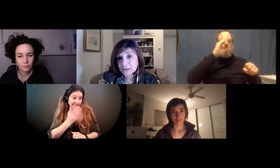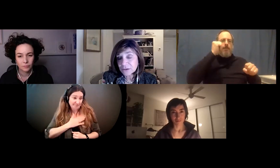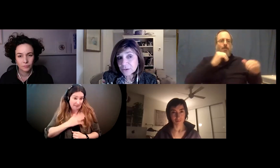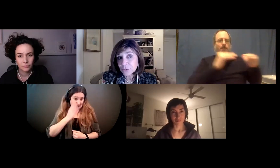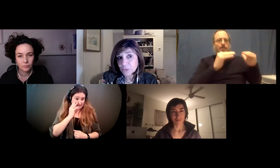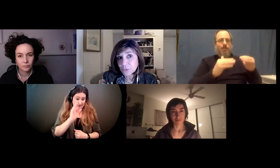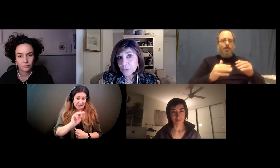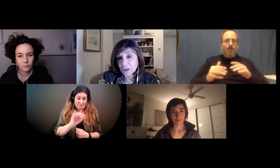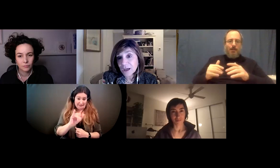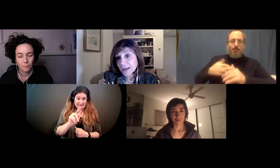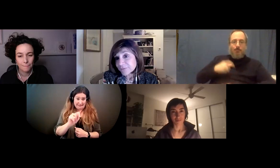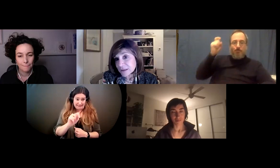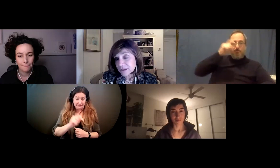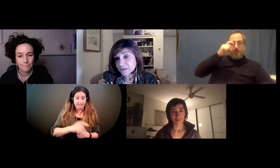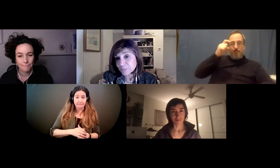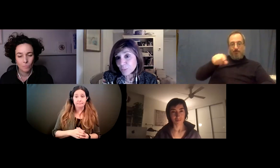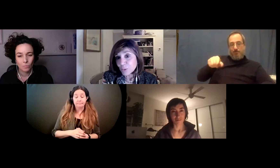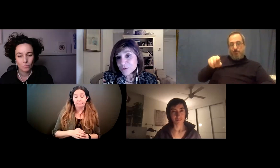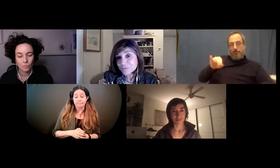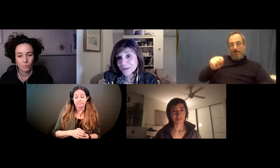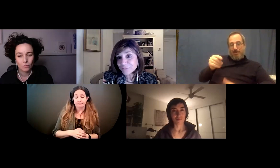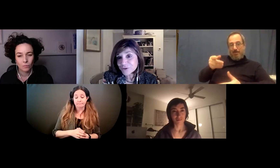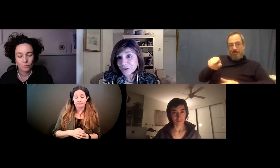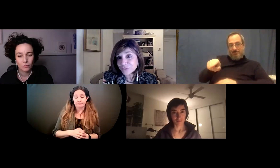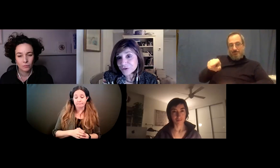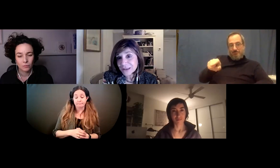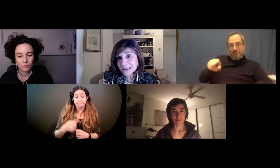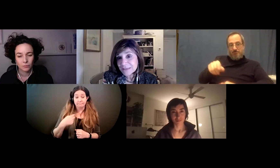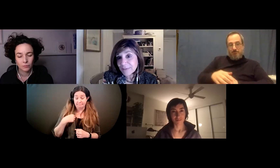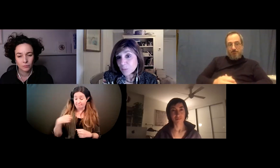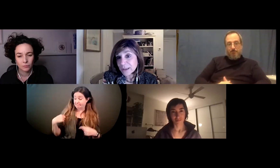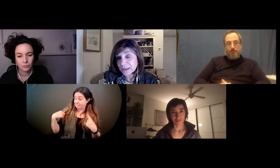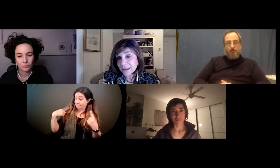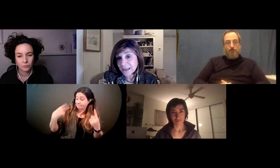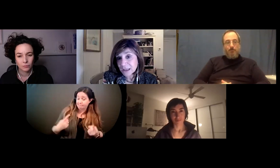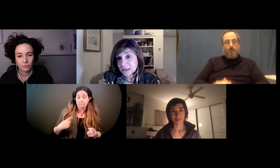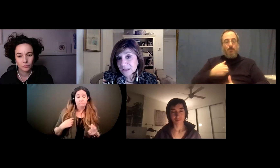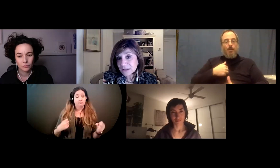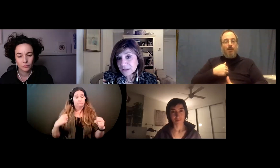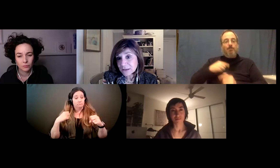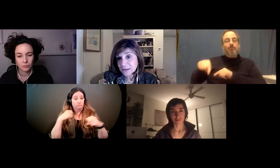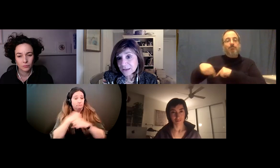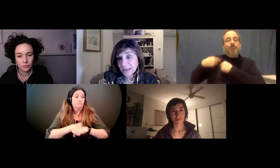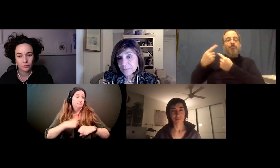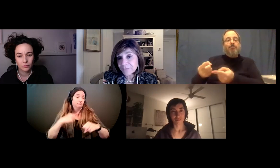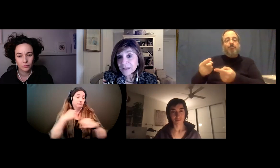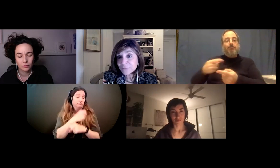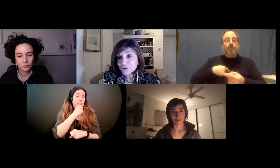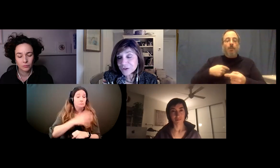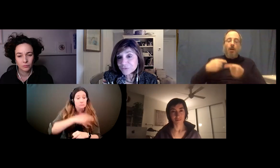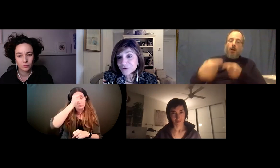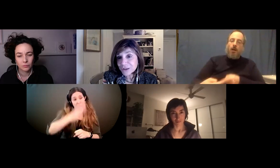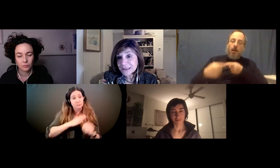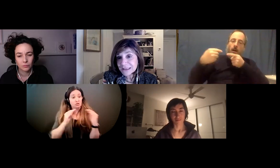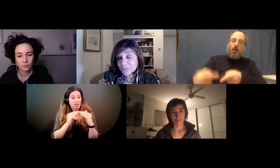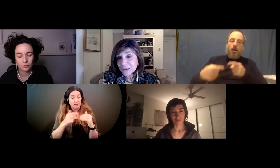that I have done more to fight for gender injustice by winning that case and fighting for